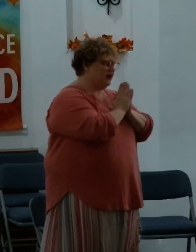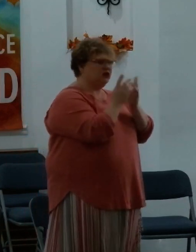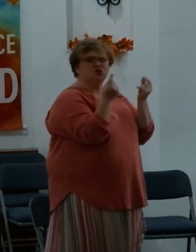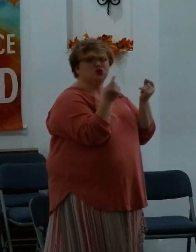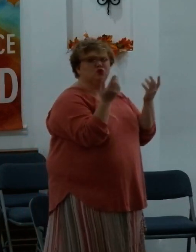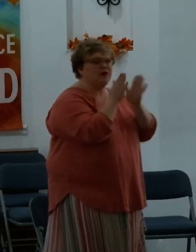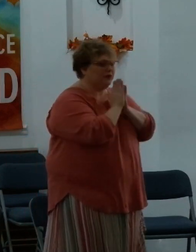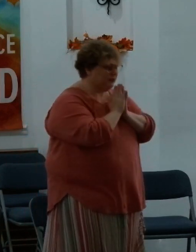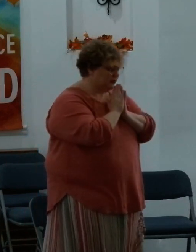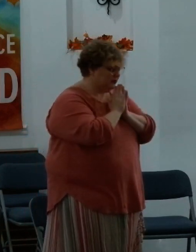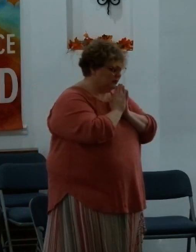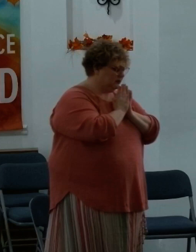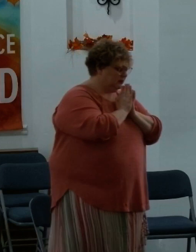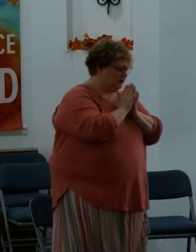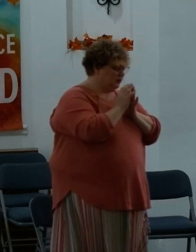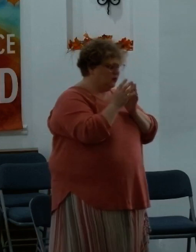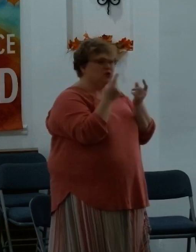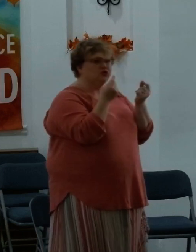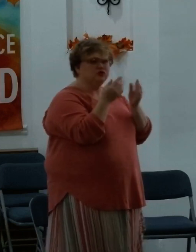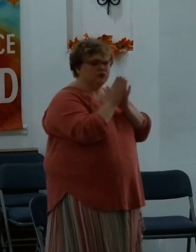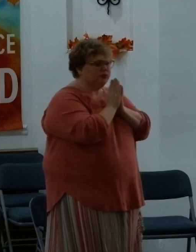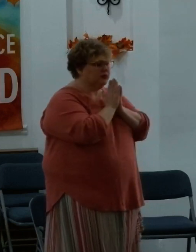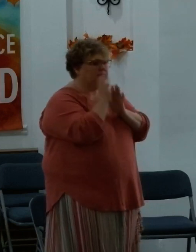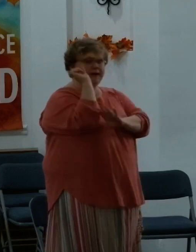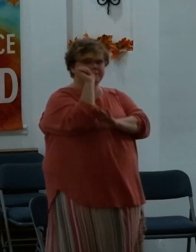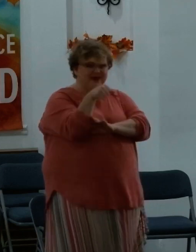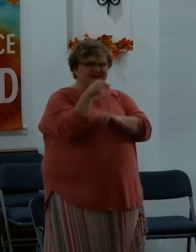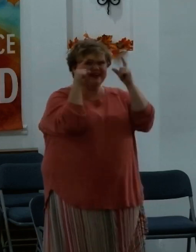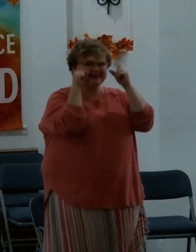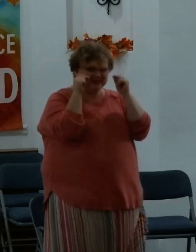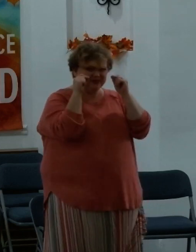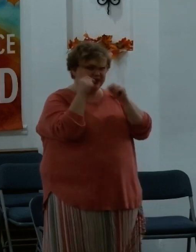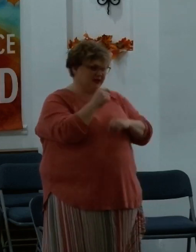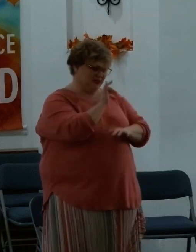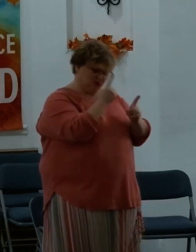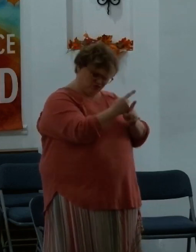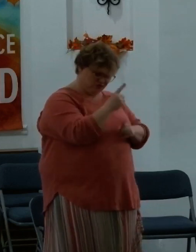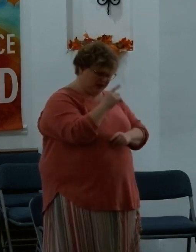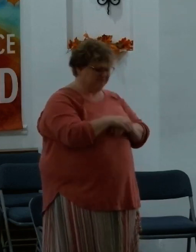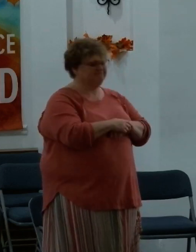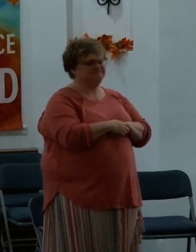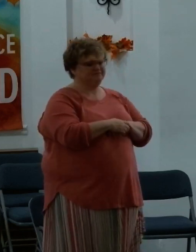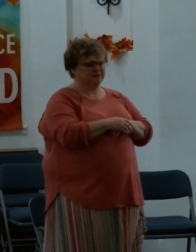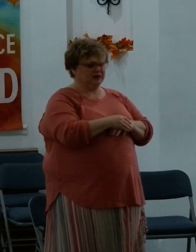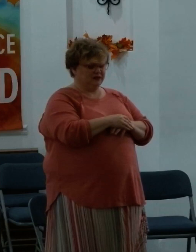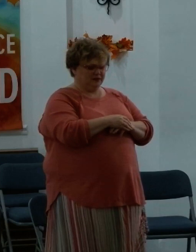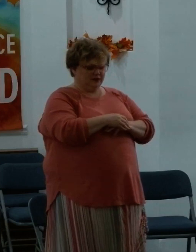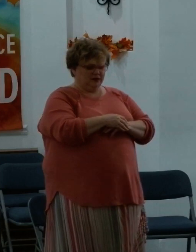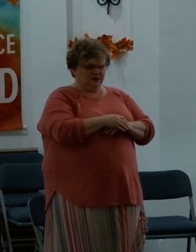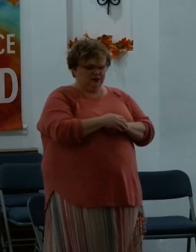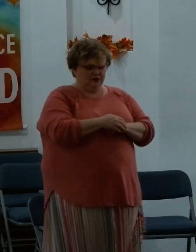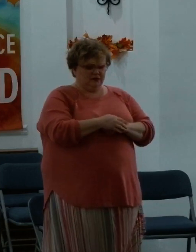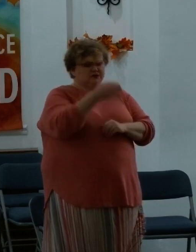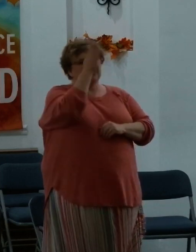pray? Yeah, put it in. What do we do when we pray? You got it, kiddo. Let's bow our heads and close our eyes.